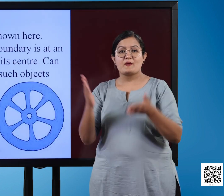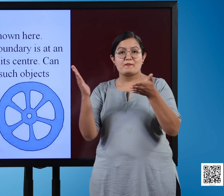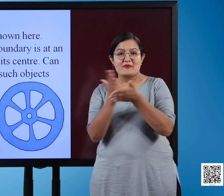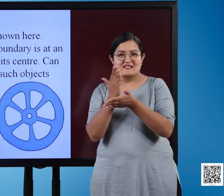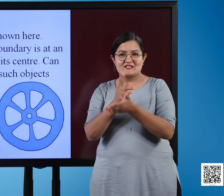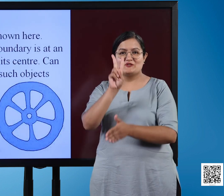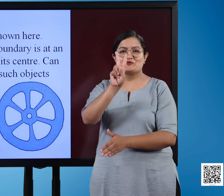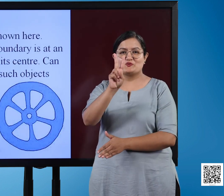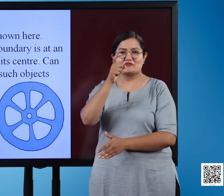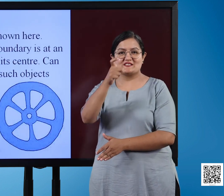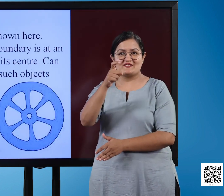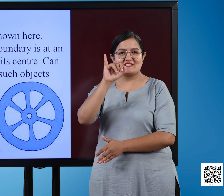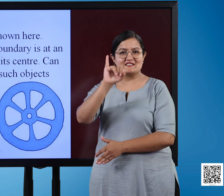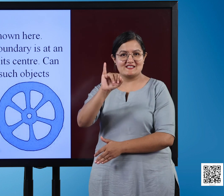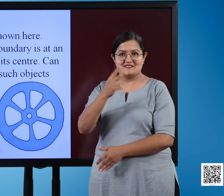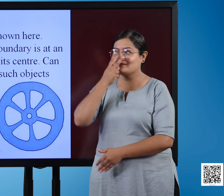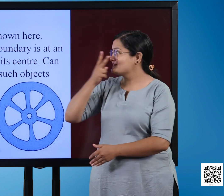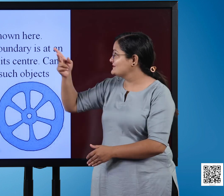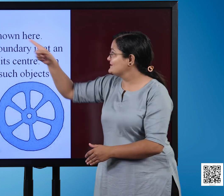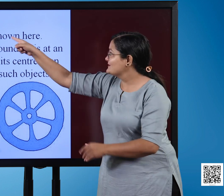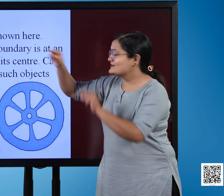Page 276.